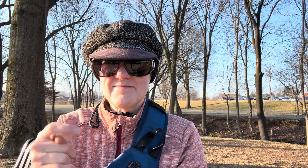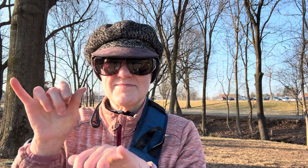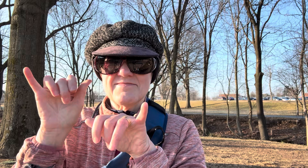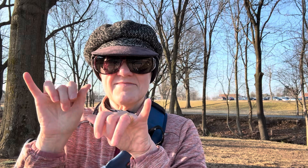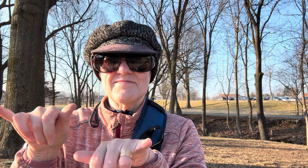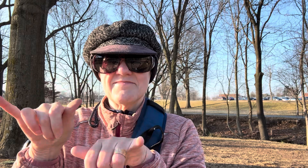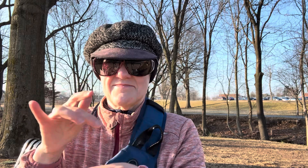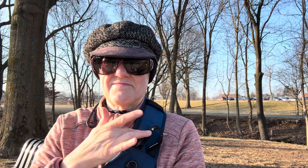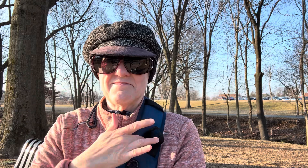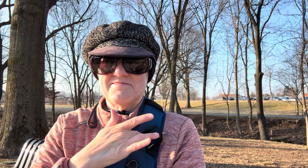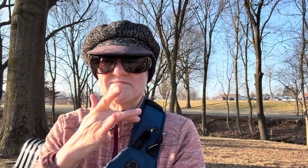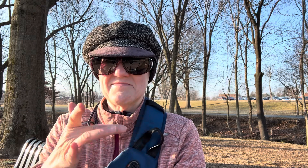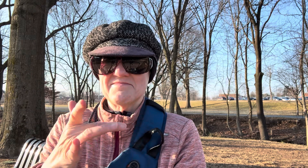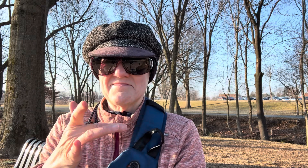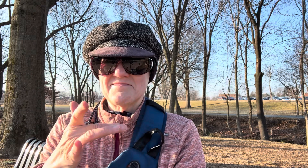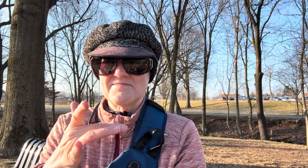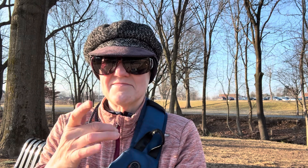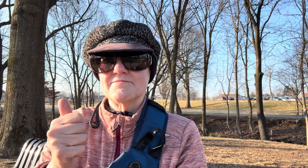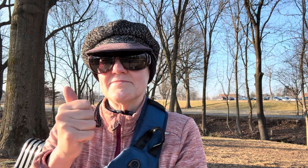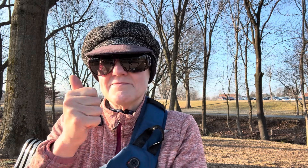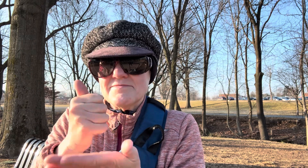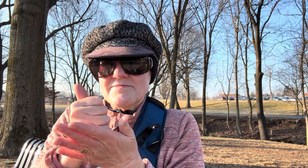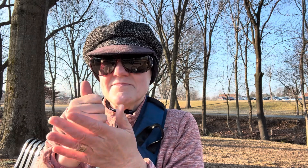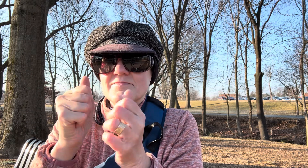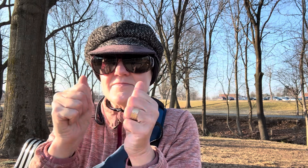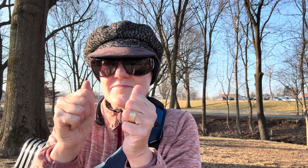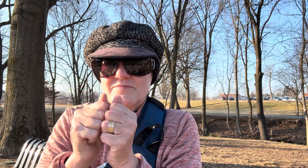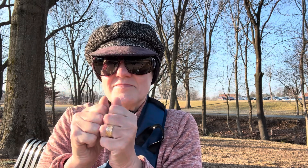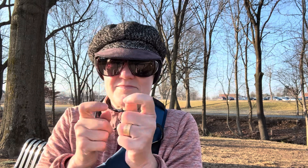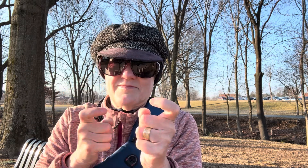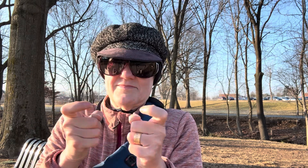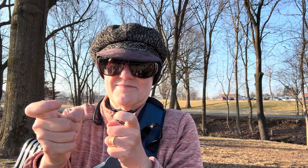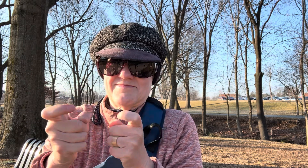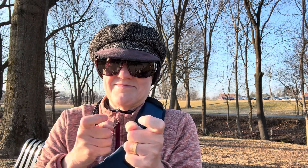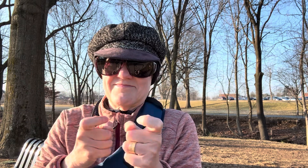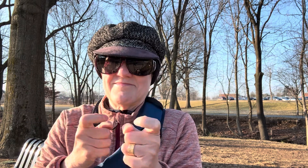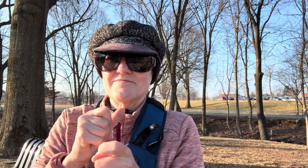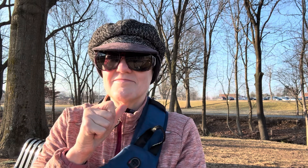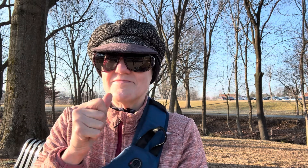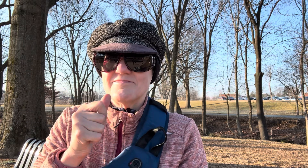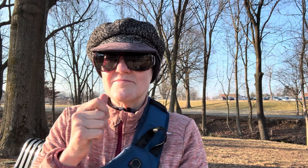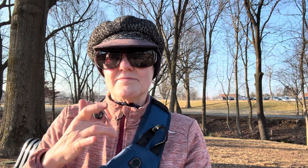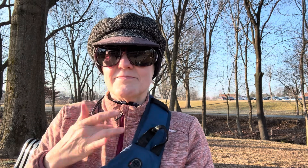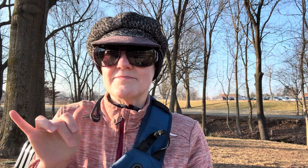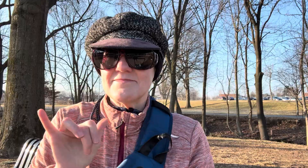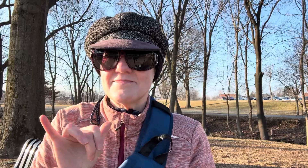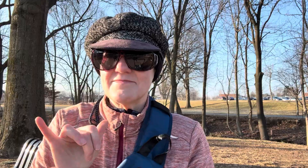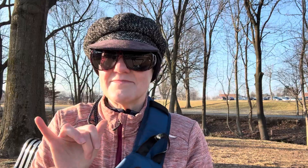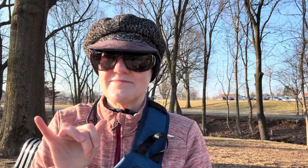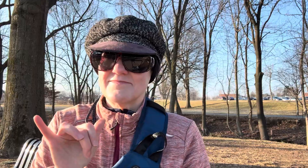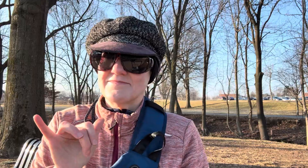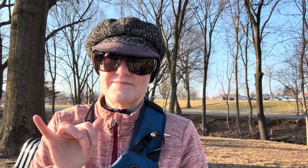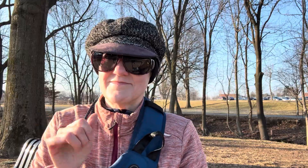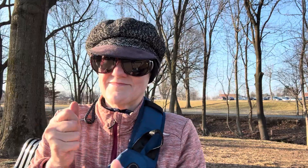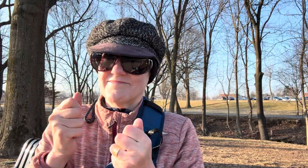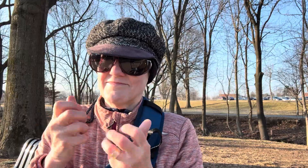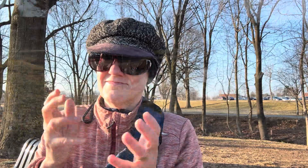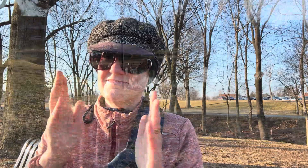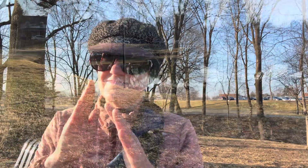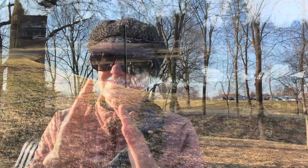Every Tuesday, the same breakfast, lunch, and dinner. And that really helps me keep it under control. We